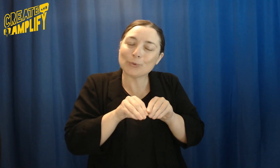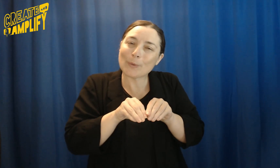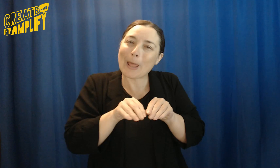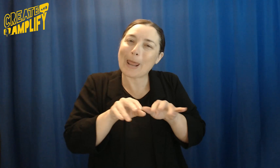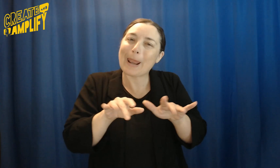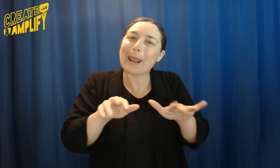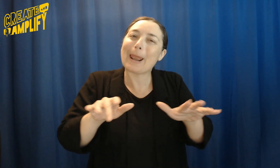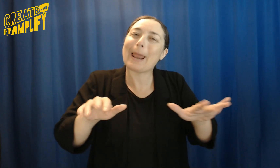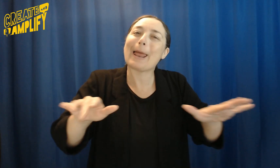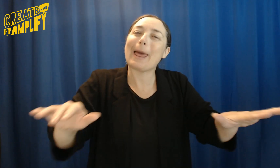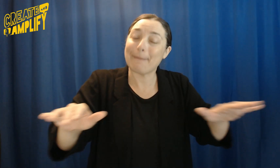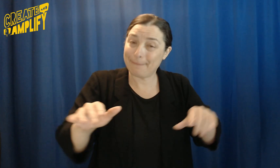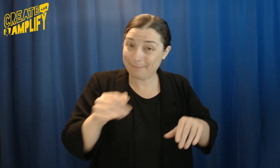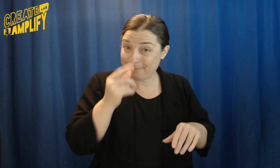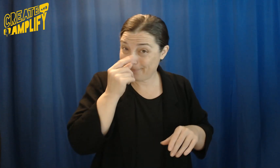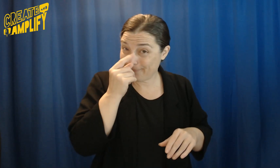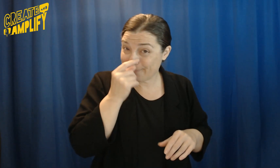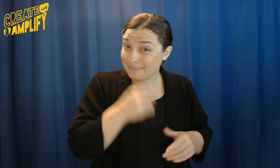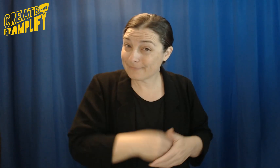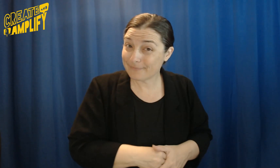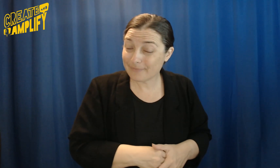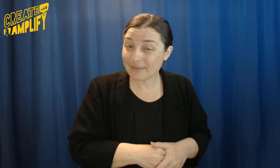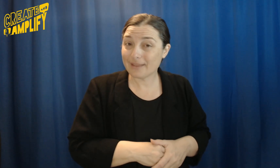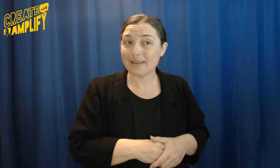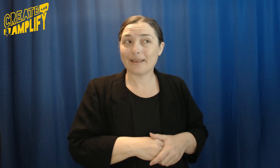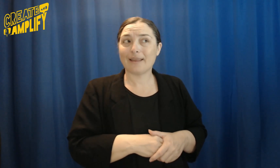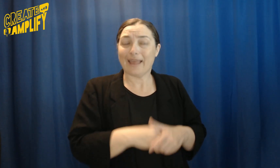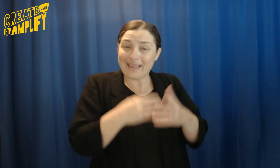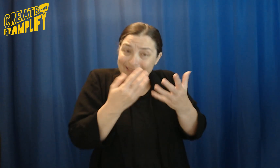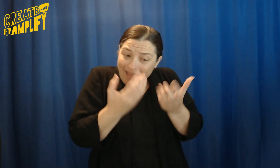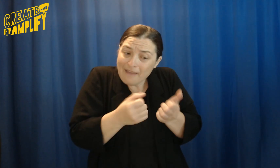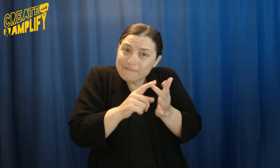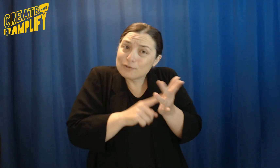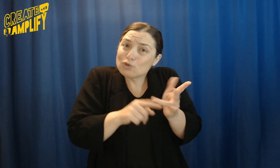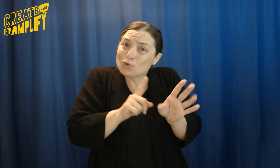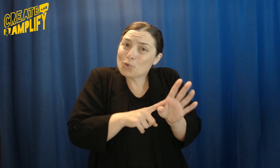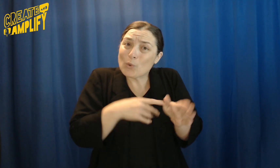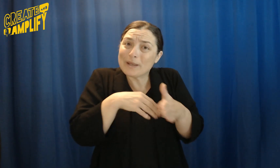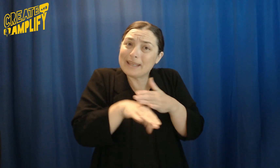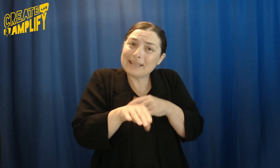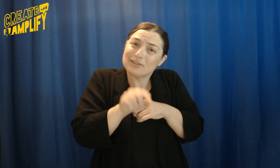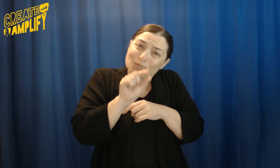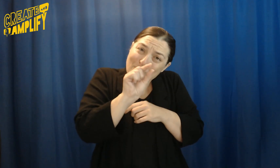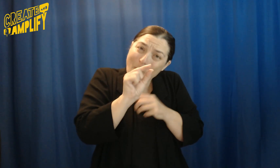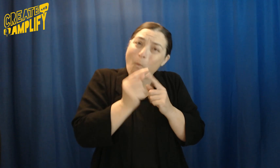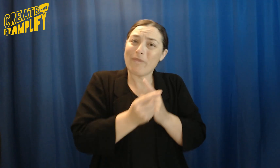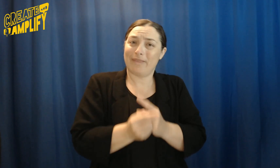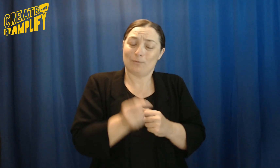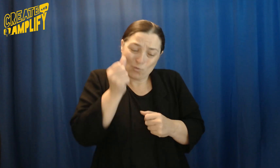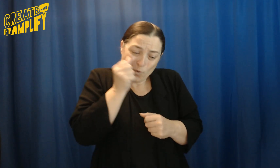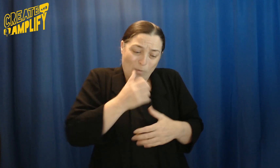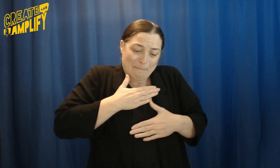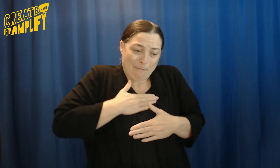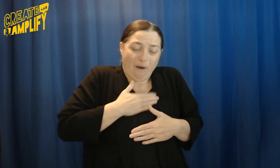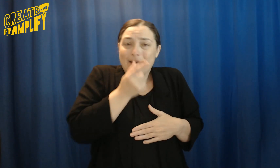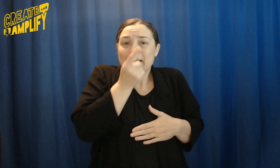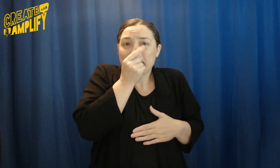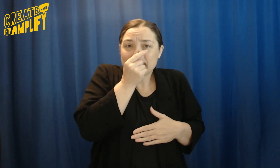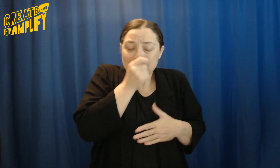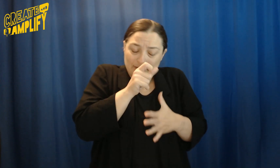more little actions there are. And there's joy in that. There's joy in knowing what your capacity is, working within it,